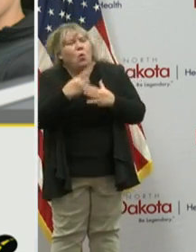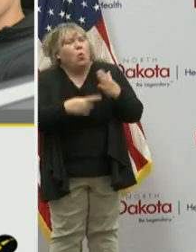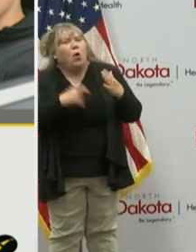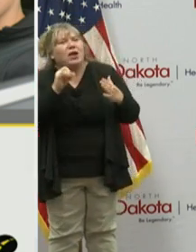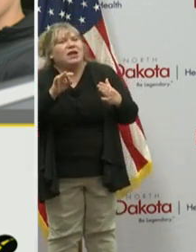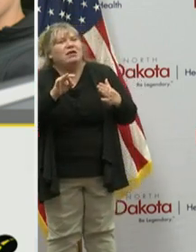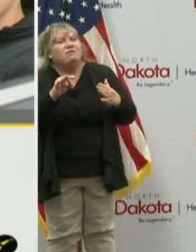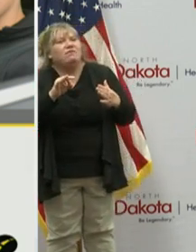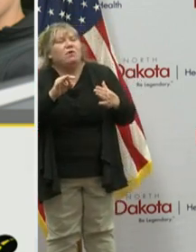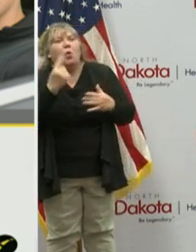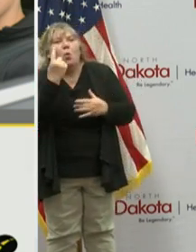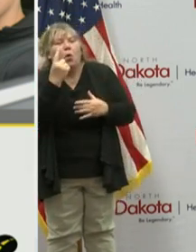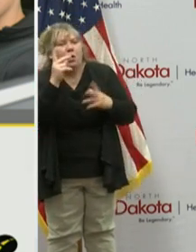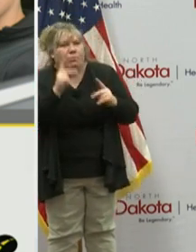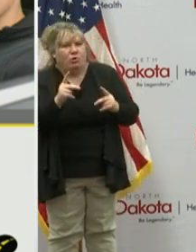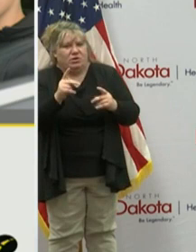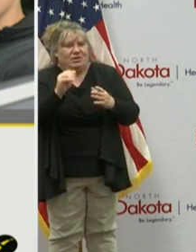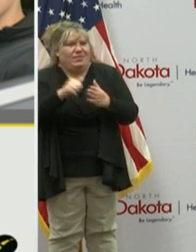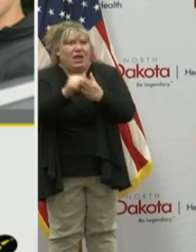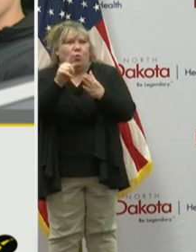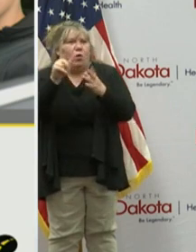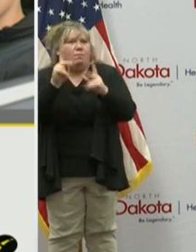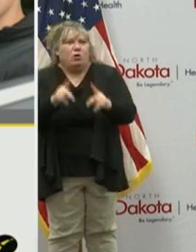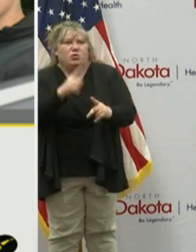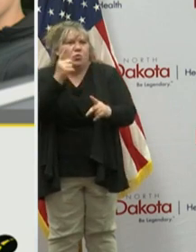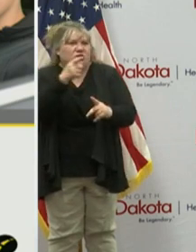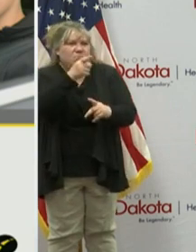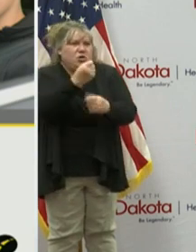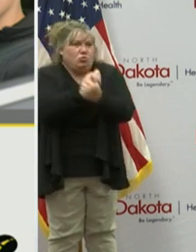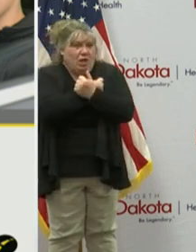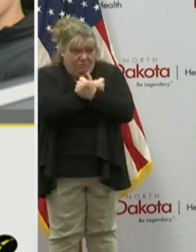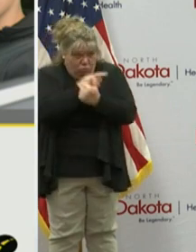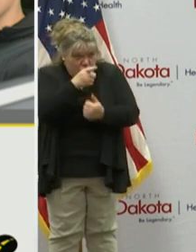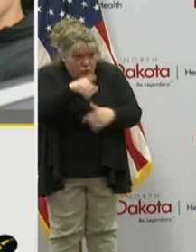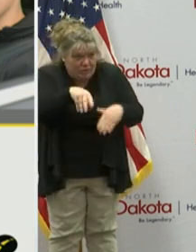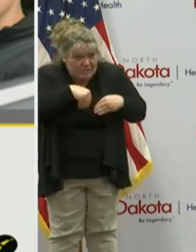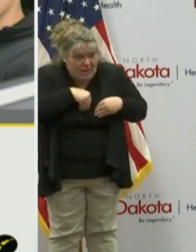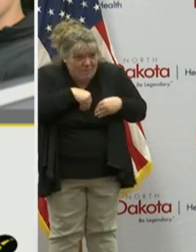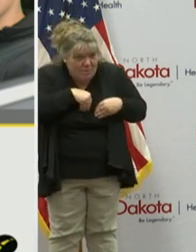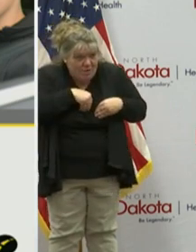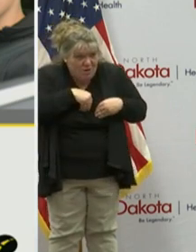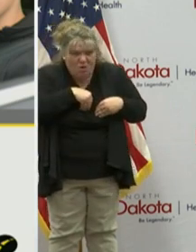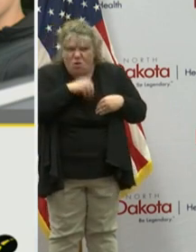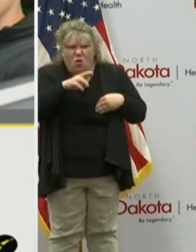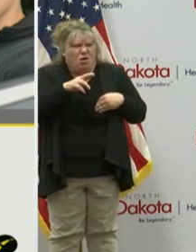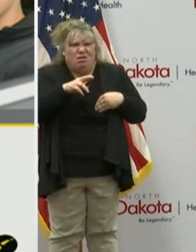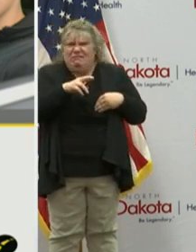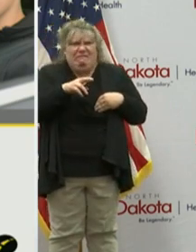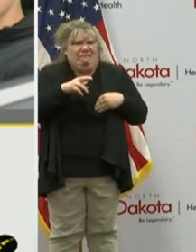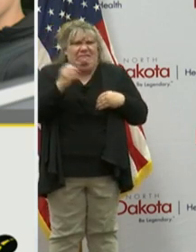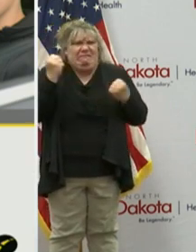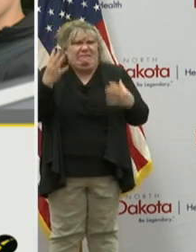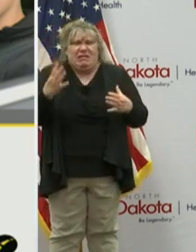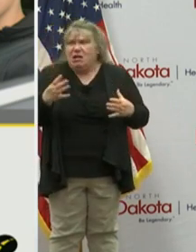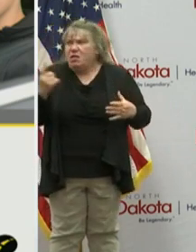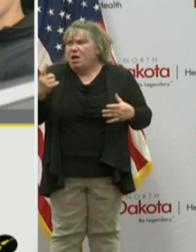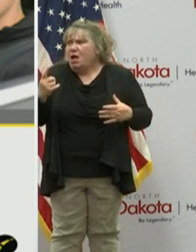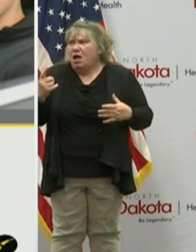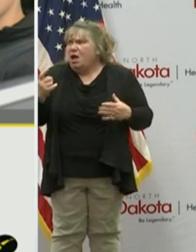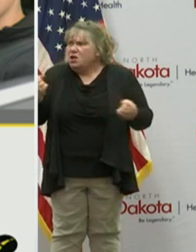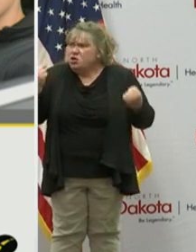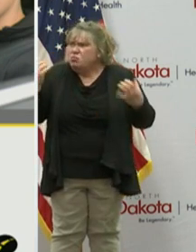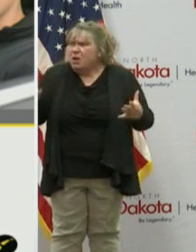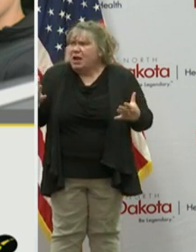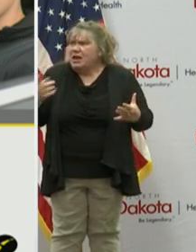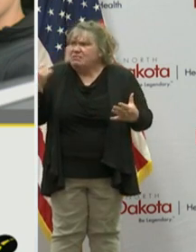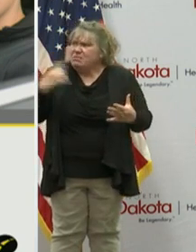if it was one and that one was a loved one of yours? Would that be acceptable or would that be too many? The answer is always that that would be too